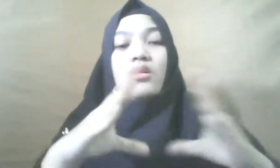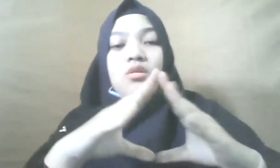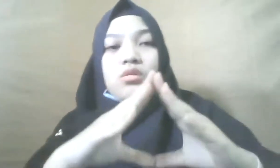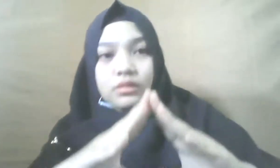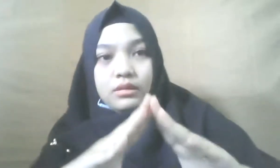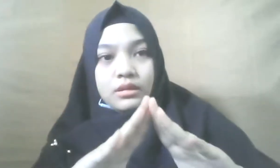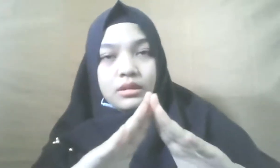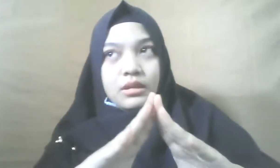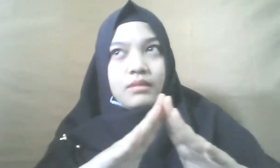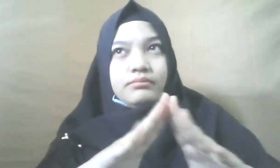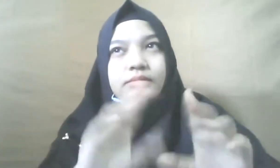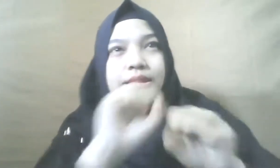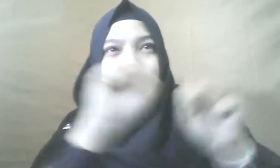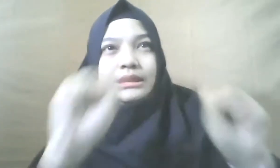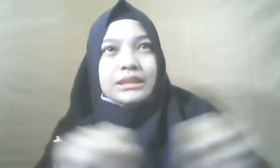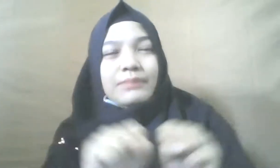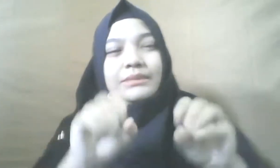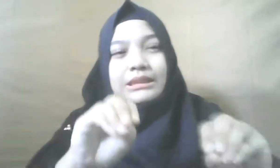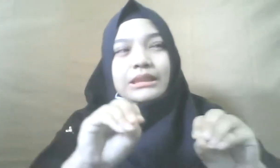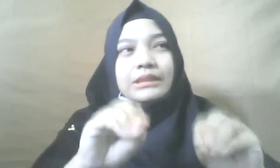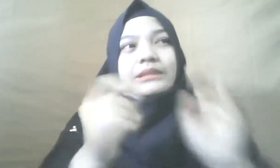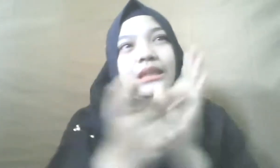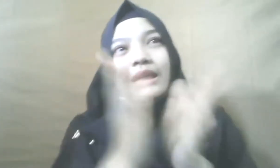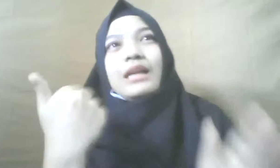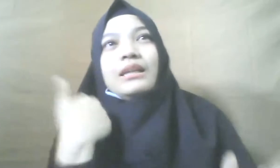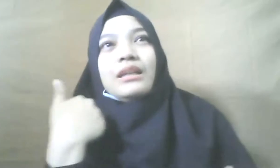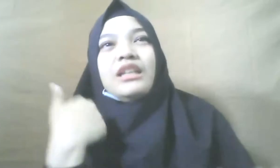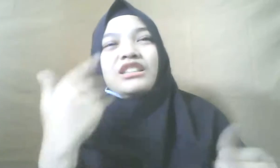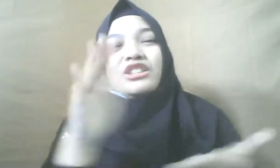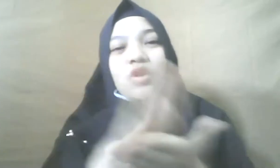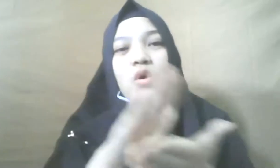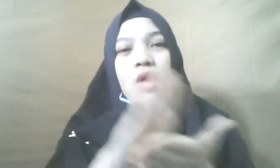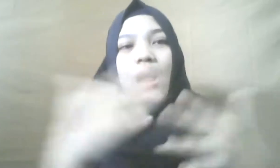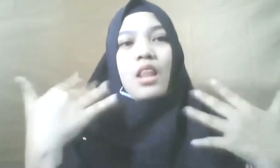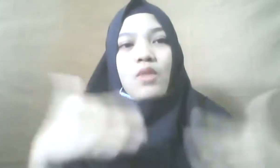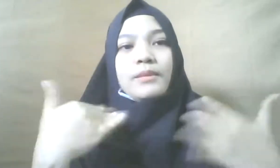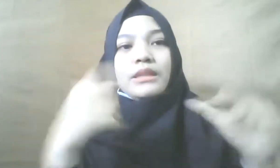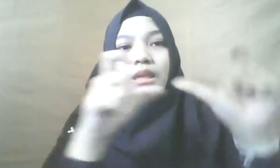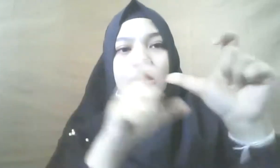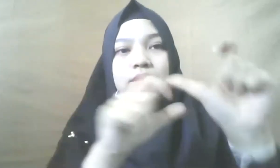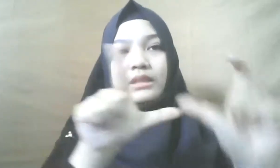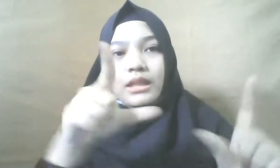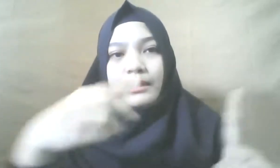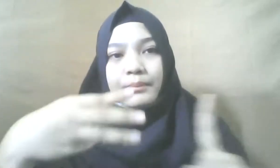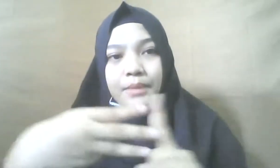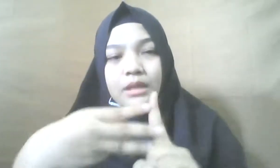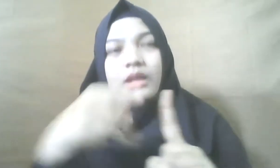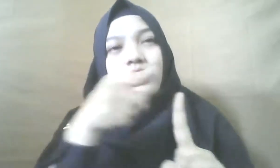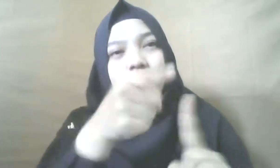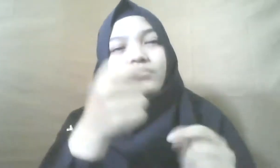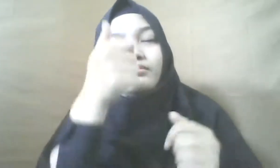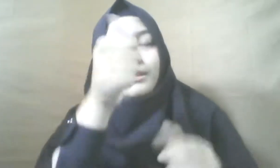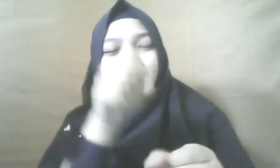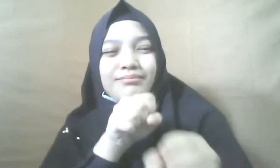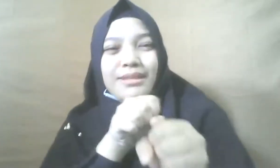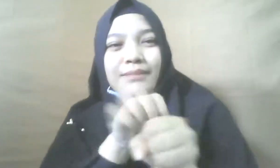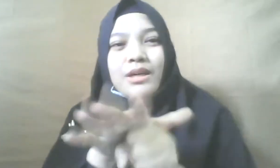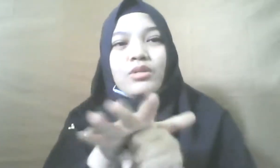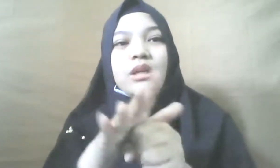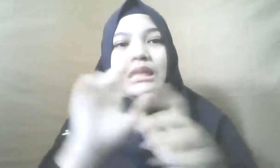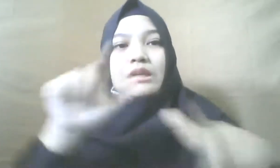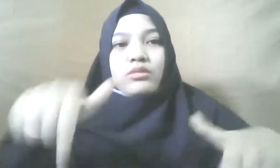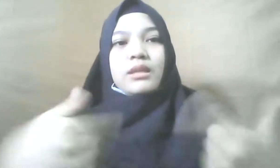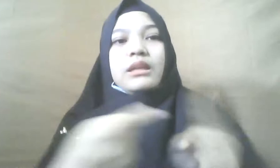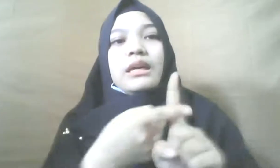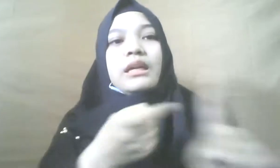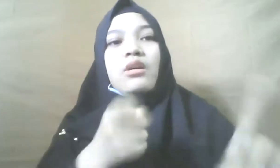biasa, has been one of the key factors that we think have been affecting the life of people with disabilities, because